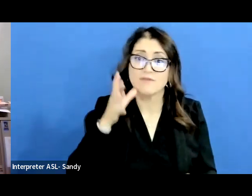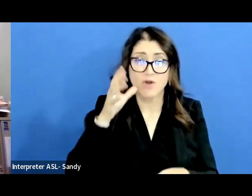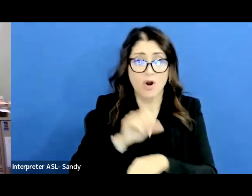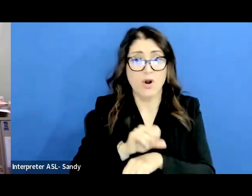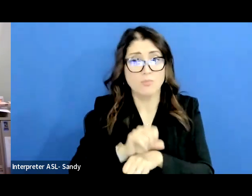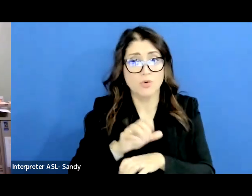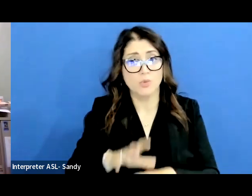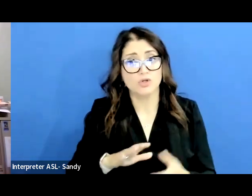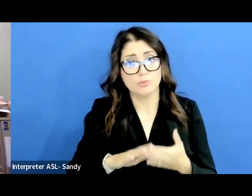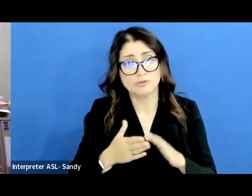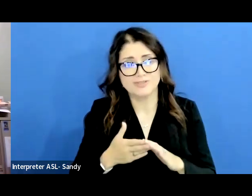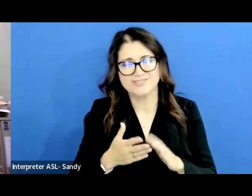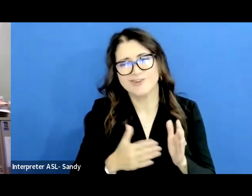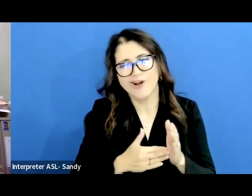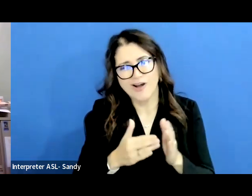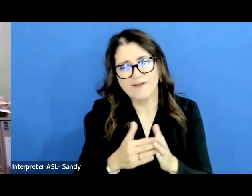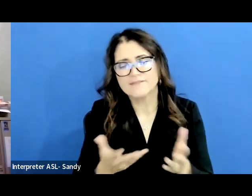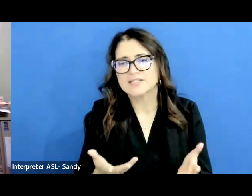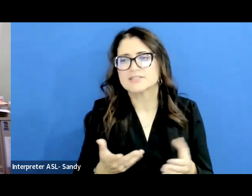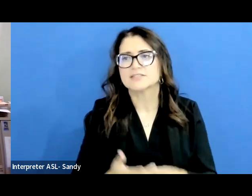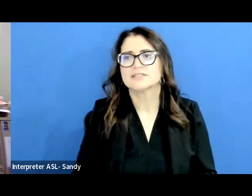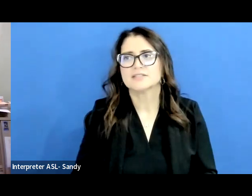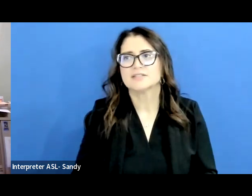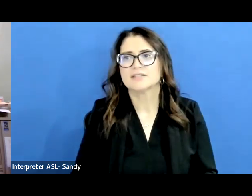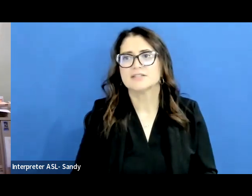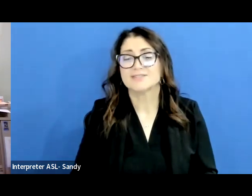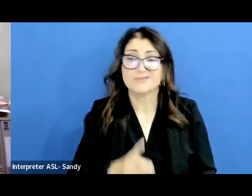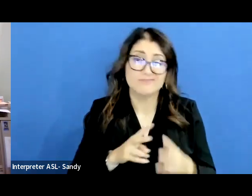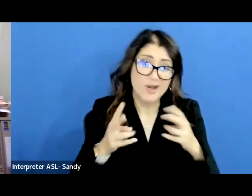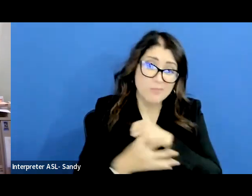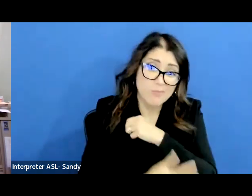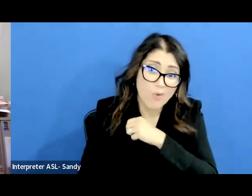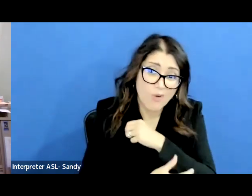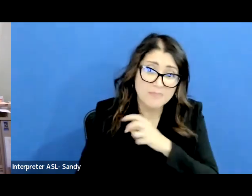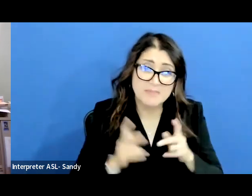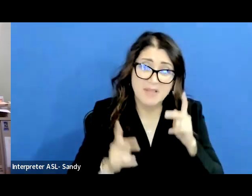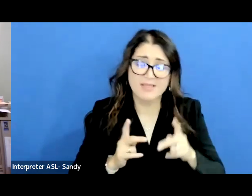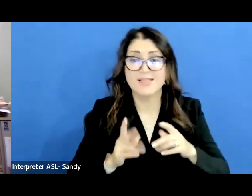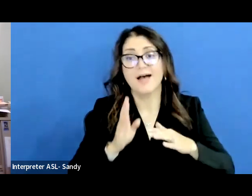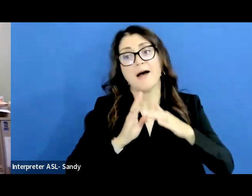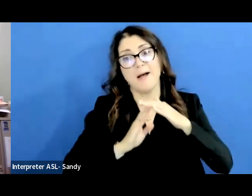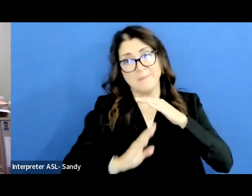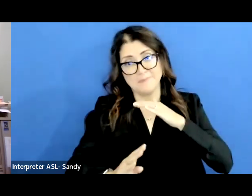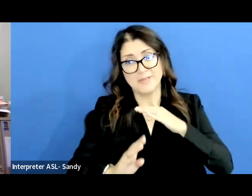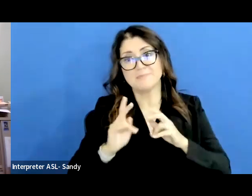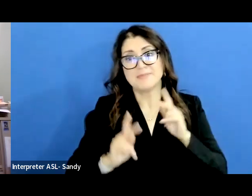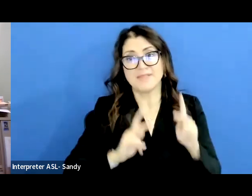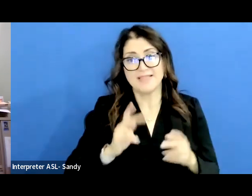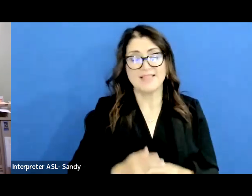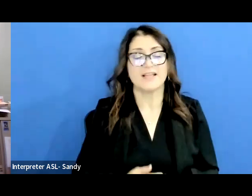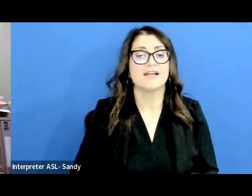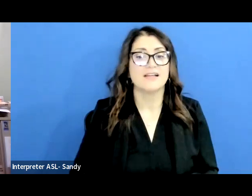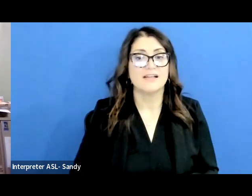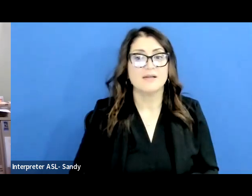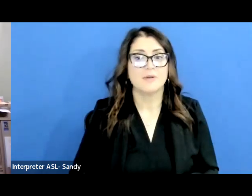lot of times they're very poor people, very humble people. And so, but